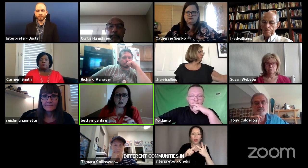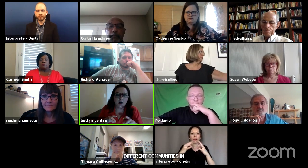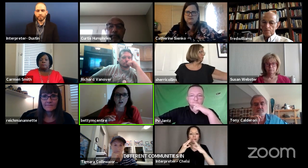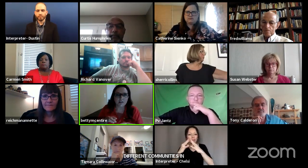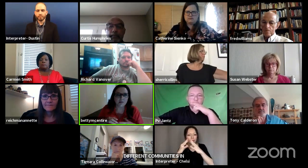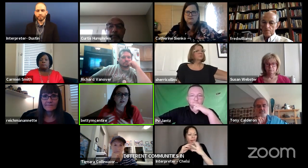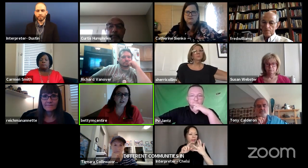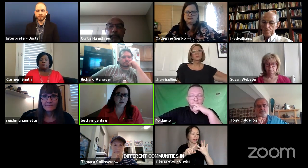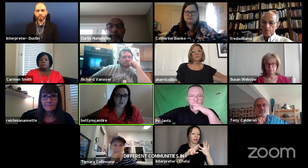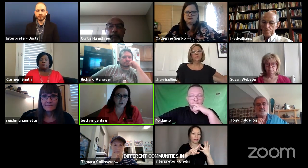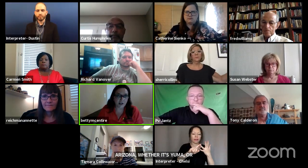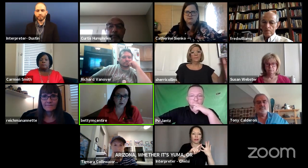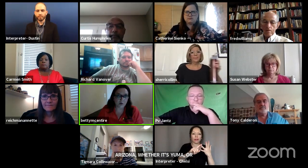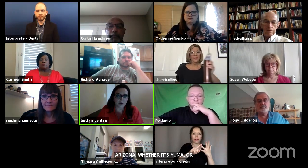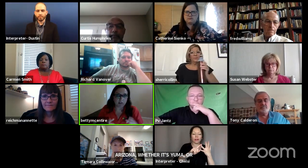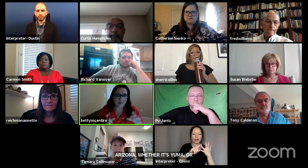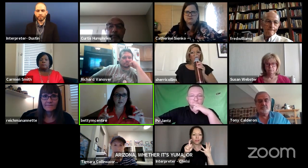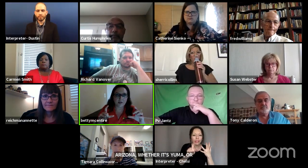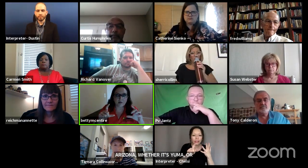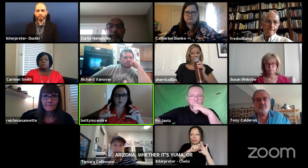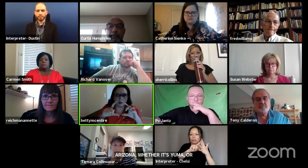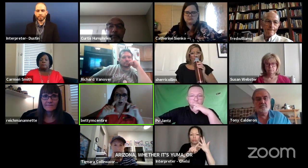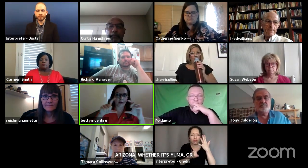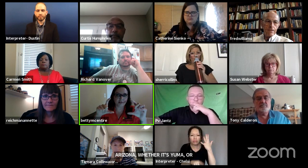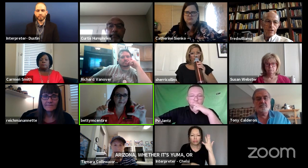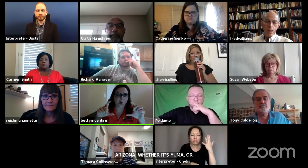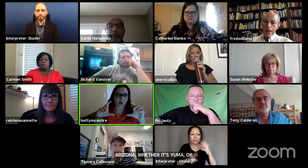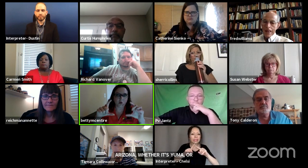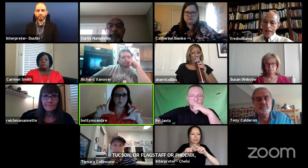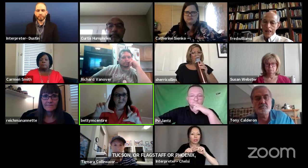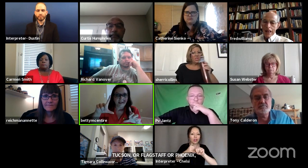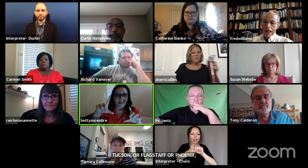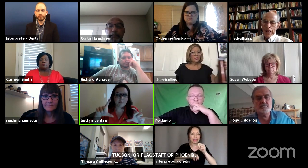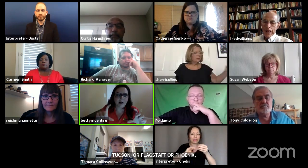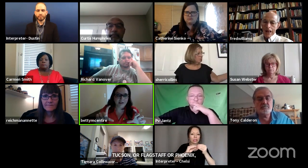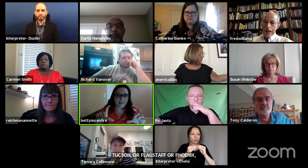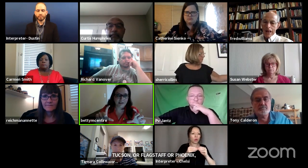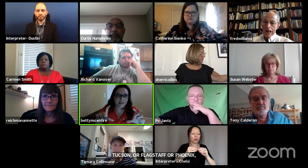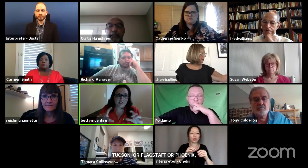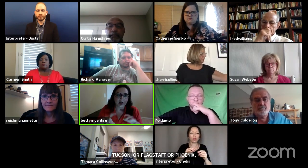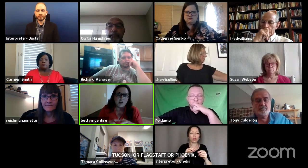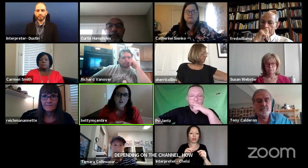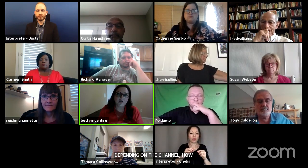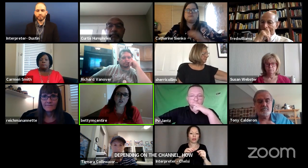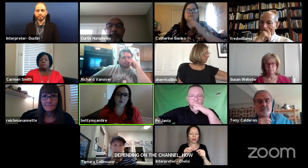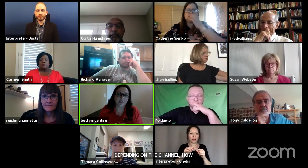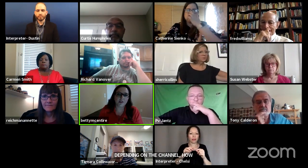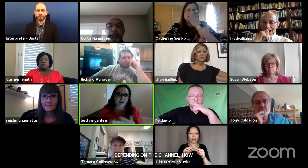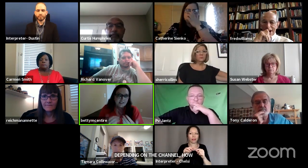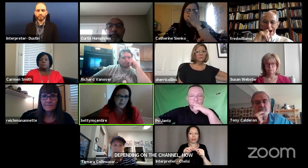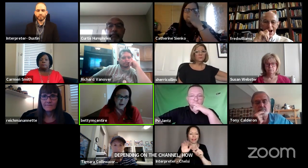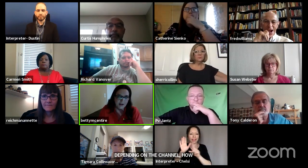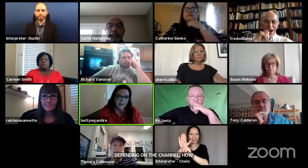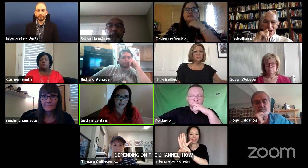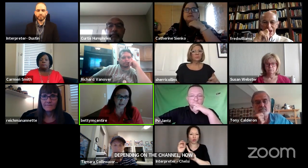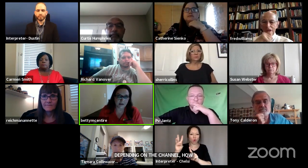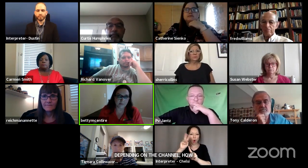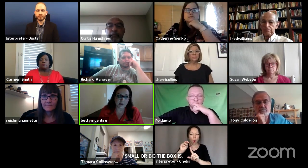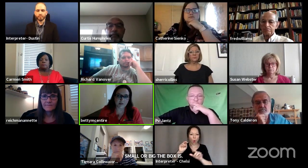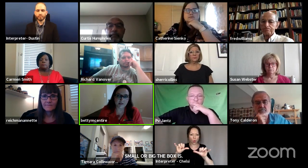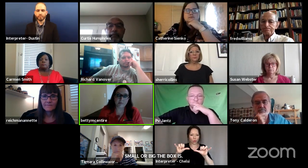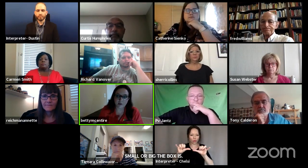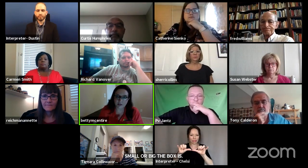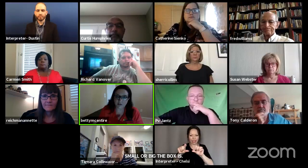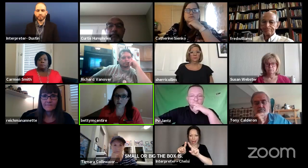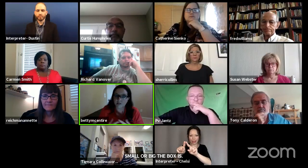Phoenix, depending on the channel, how small or big the box is. So, and that's impacting